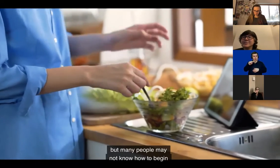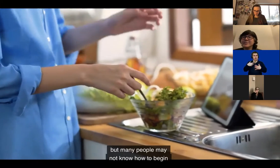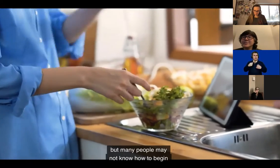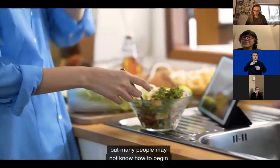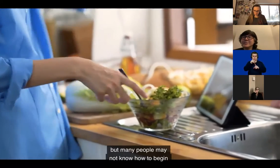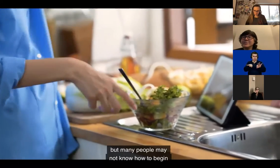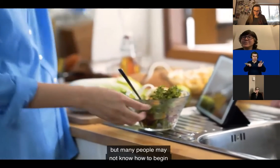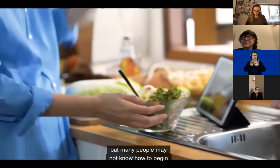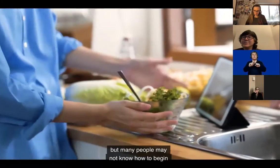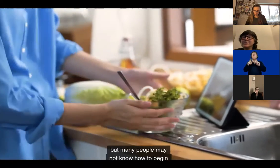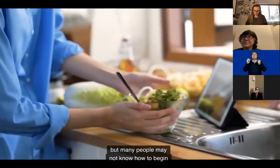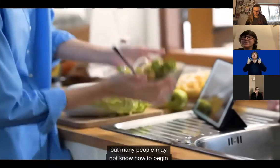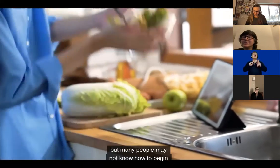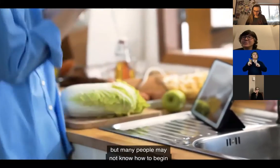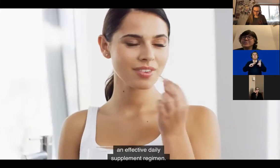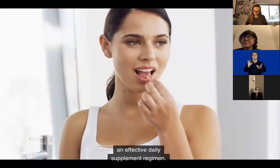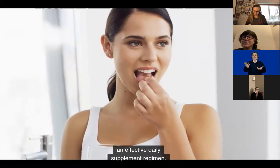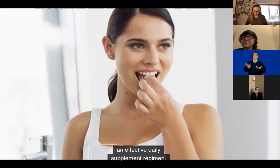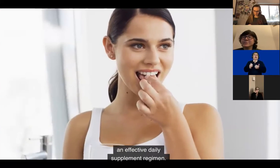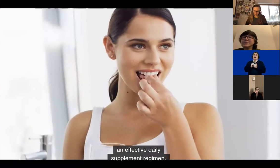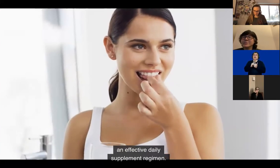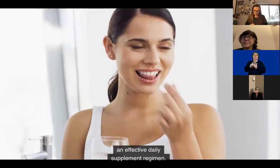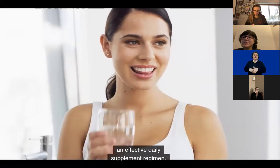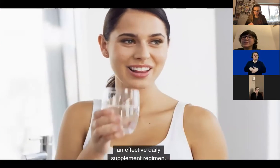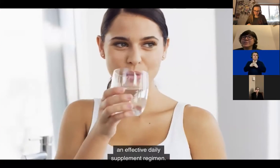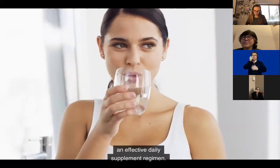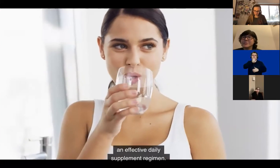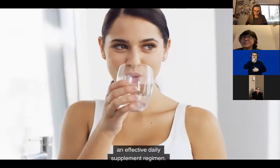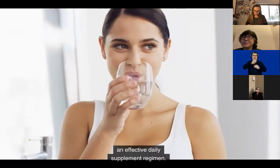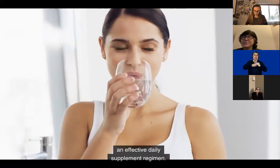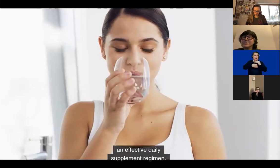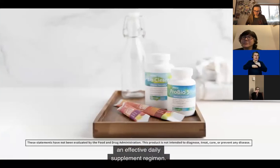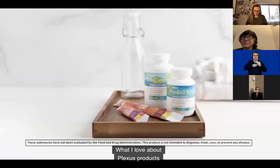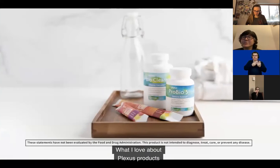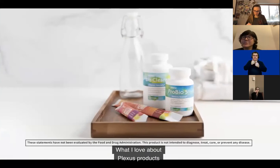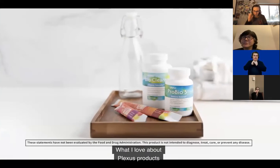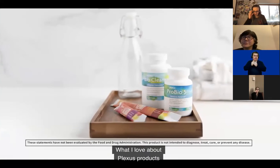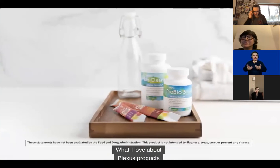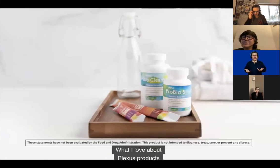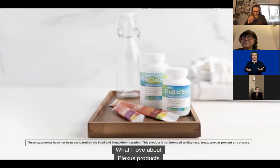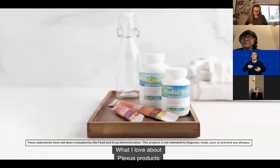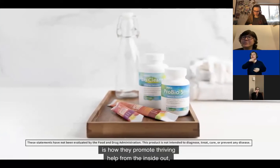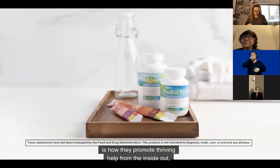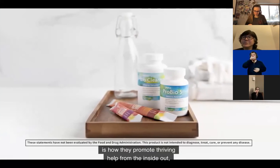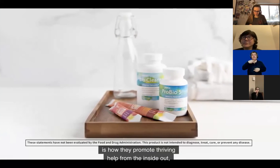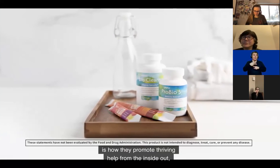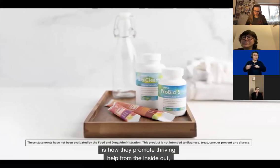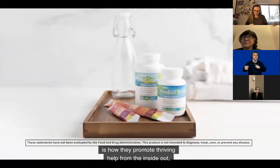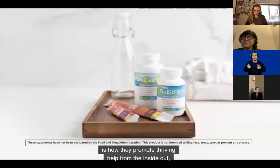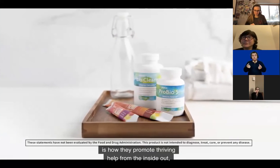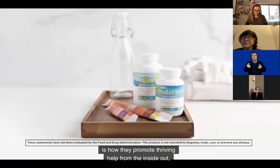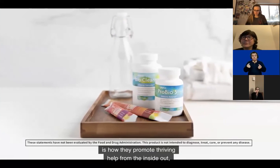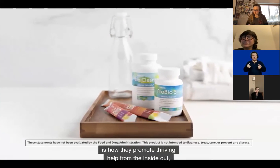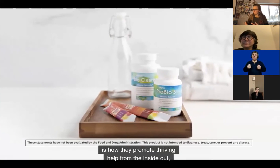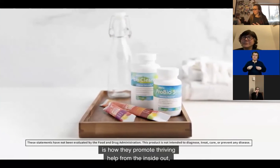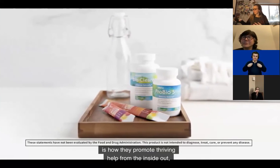But many people may not know how to begin an effective daily supplement regimen. What I love about Plexus products is how they promote